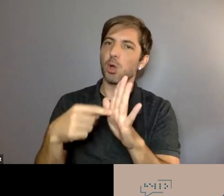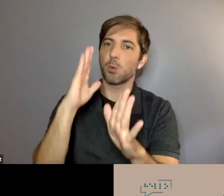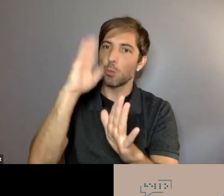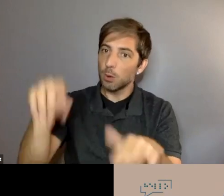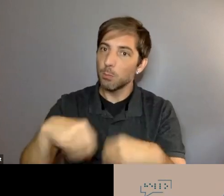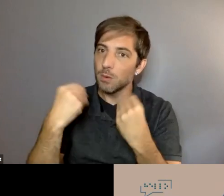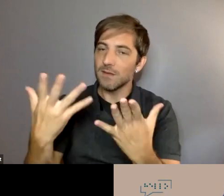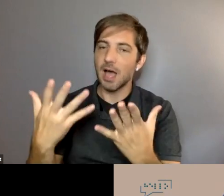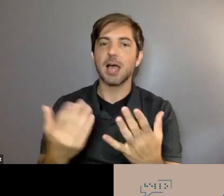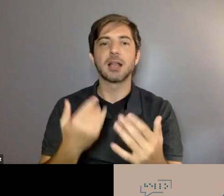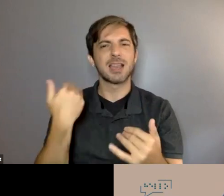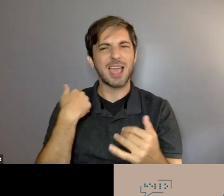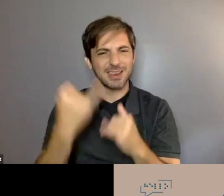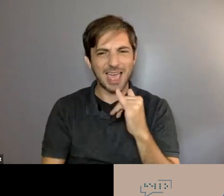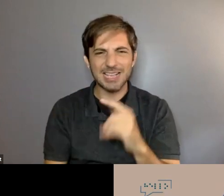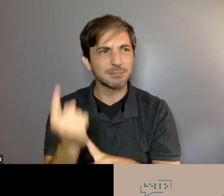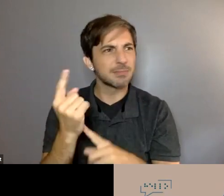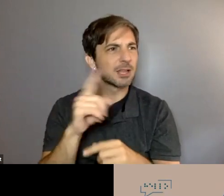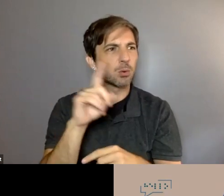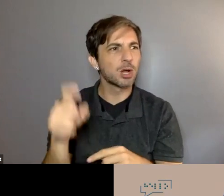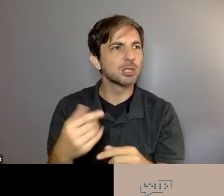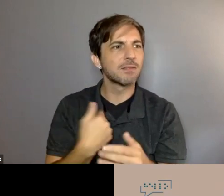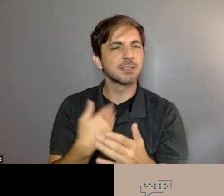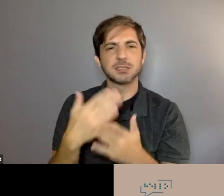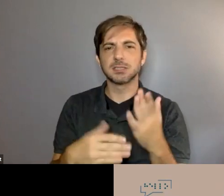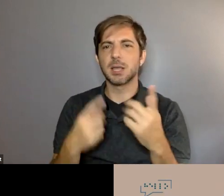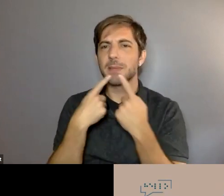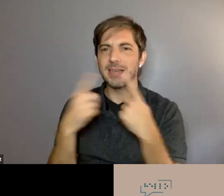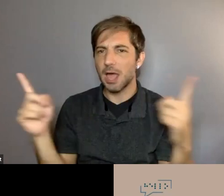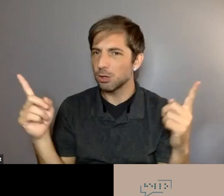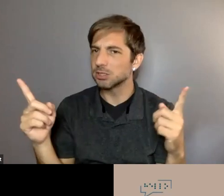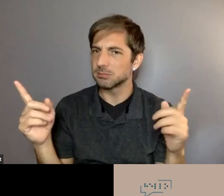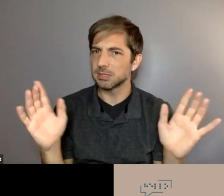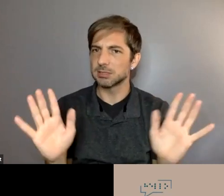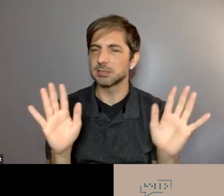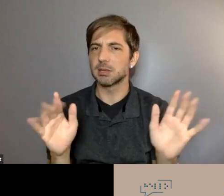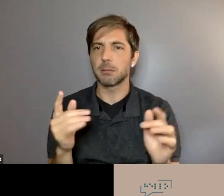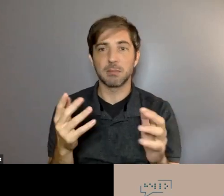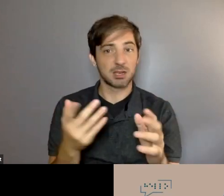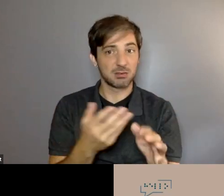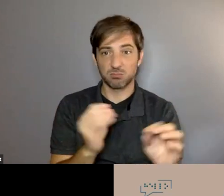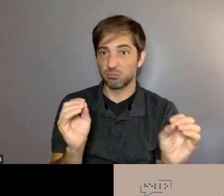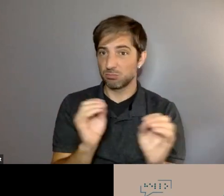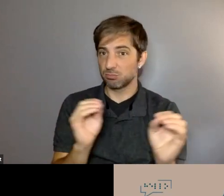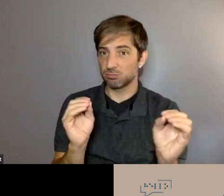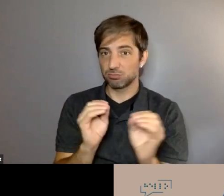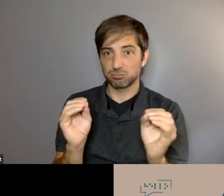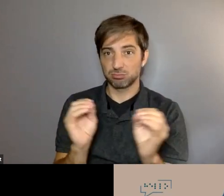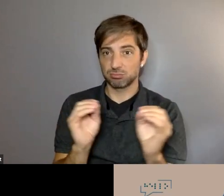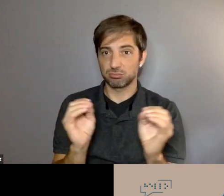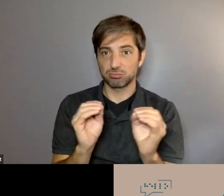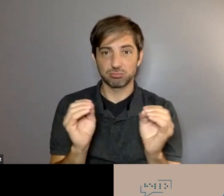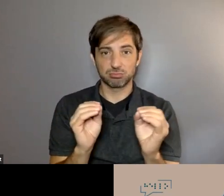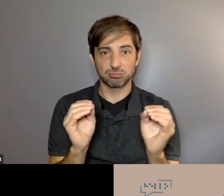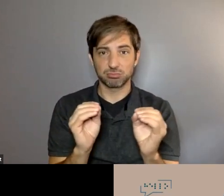any last minute questions? I have a couple announcements I wanna go through. Unless anybody else has anything else